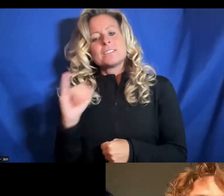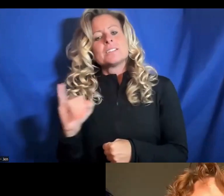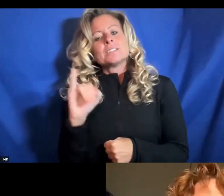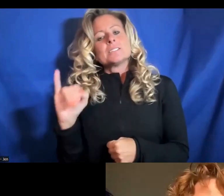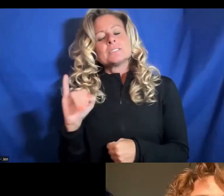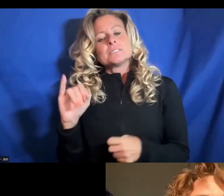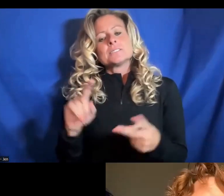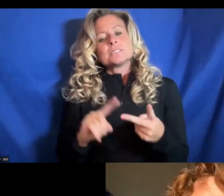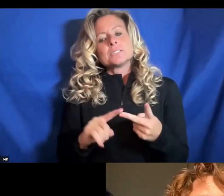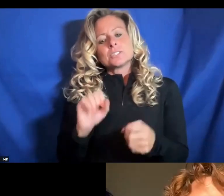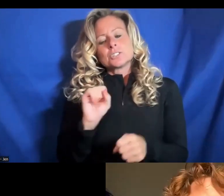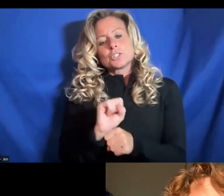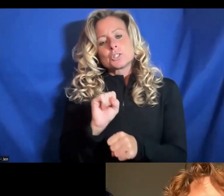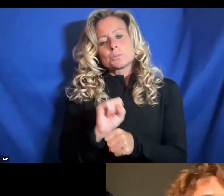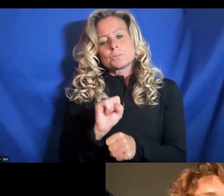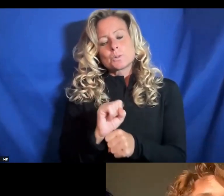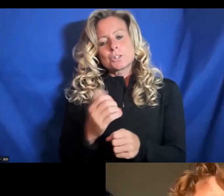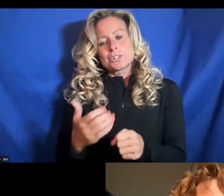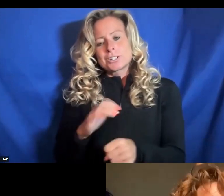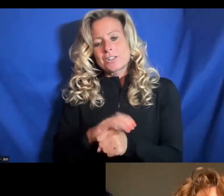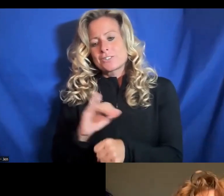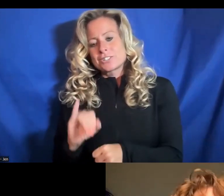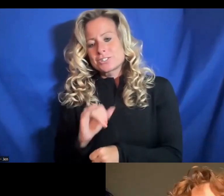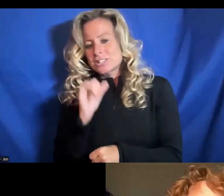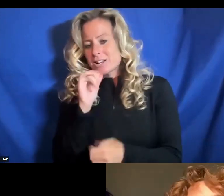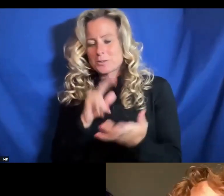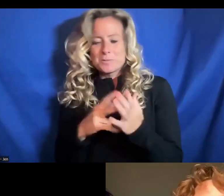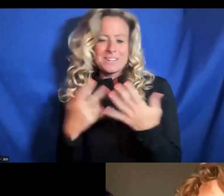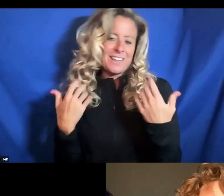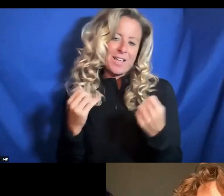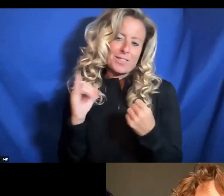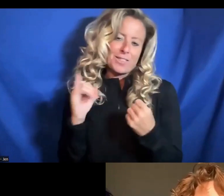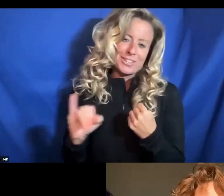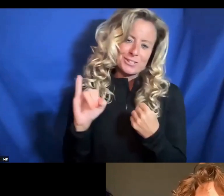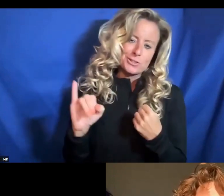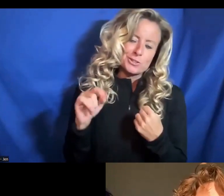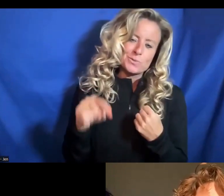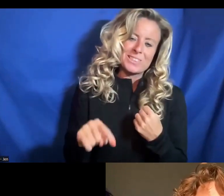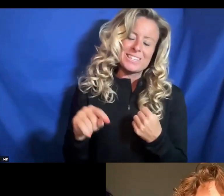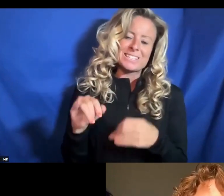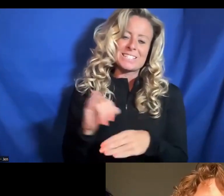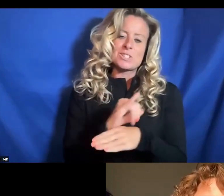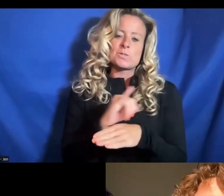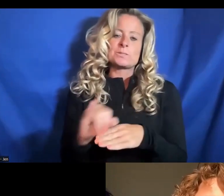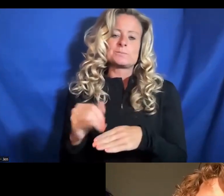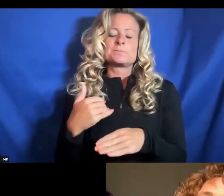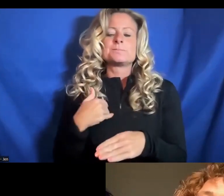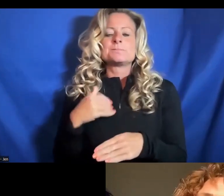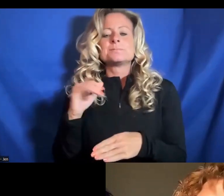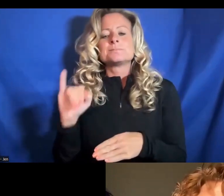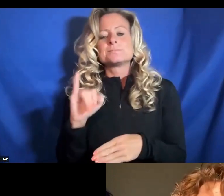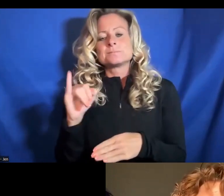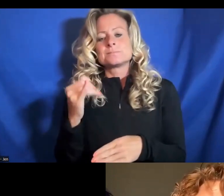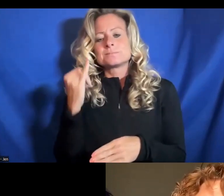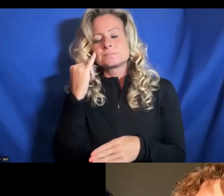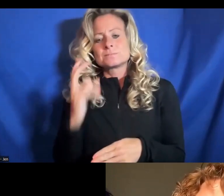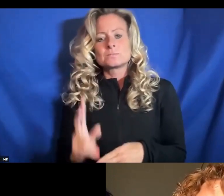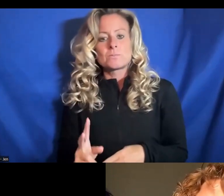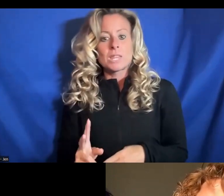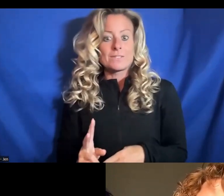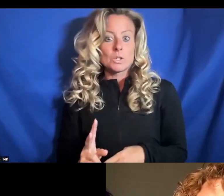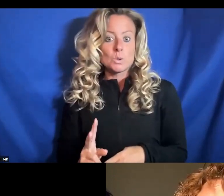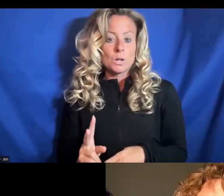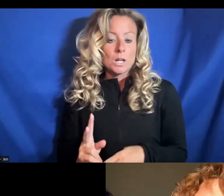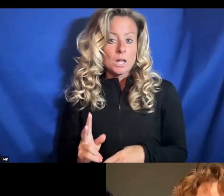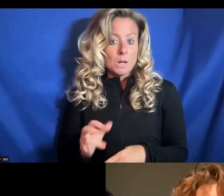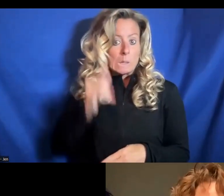insurance. Your employer covers your insurance. And I don't mean health insurance. With this industry, you have to have insurance in case you cut someone